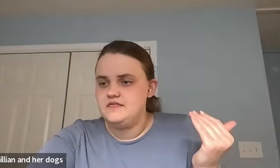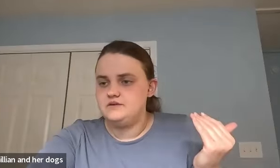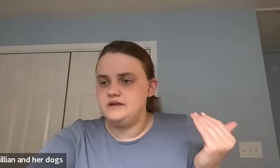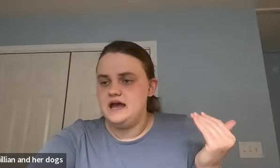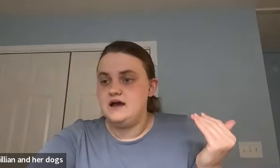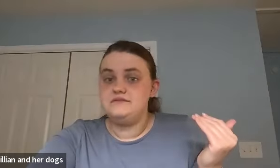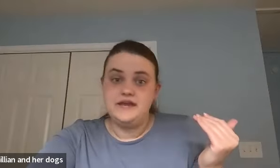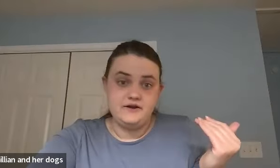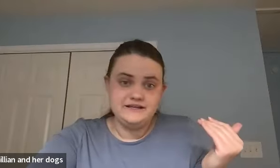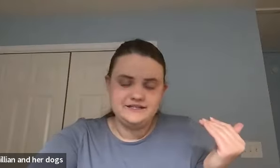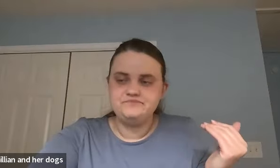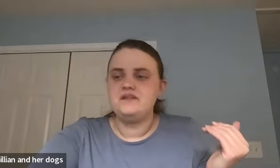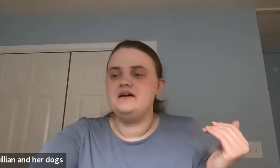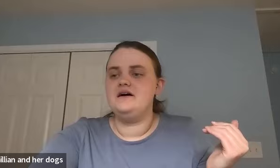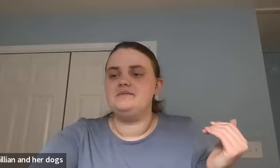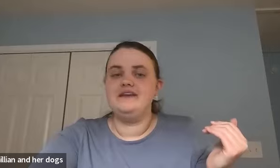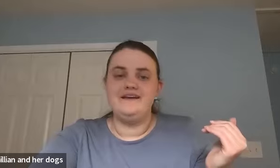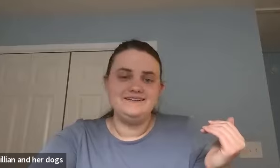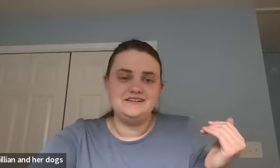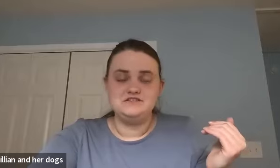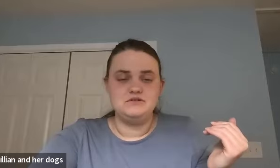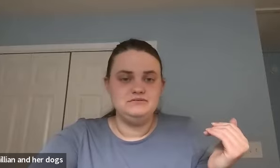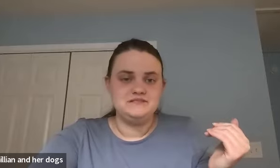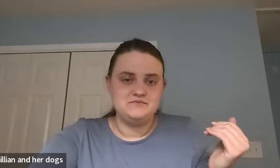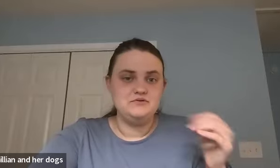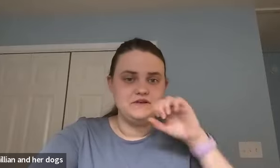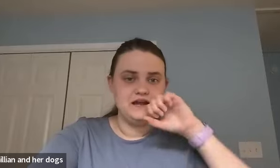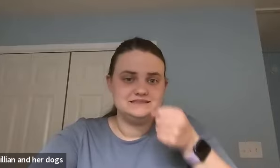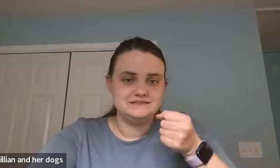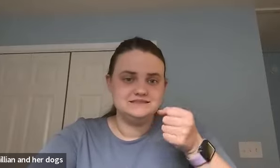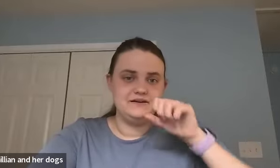Then we have carrot. Carrot is real simple, real fun. Carrot.